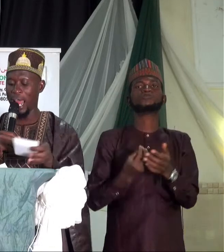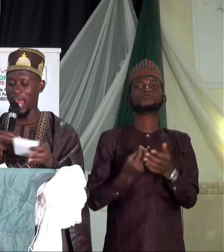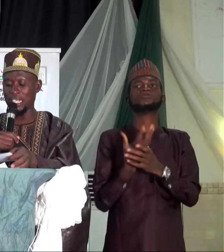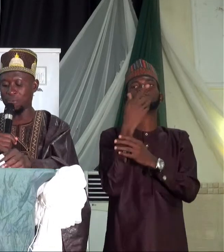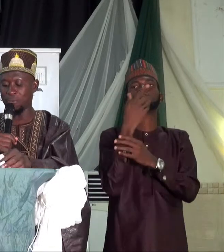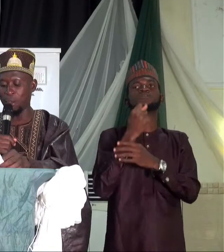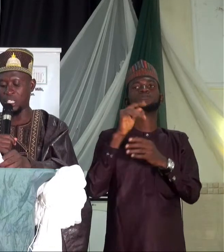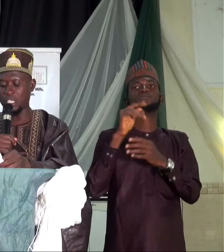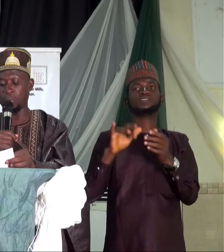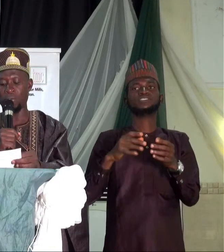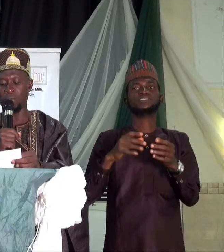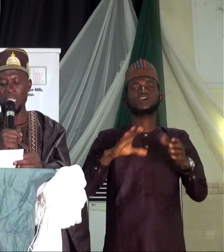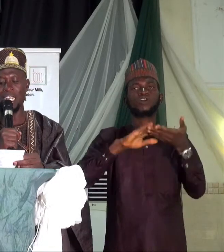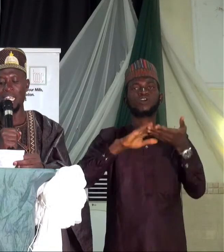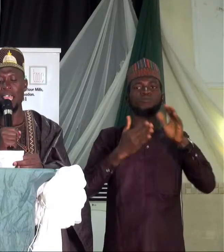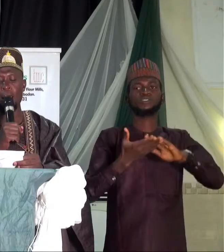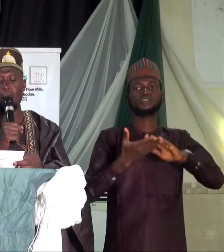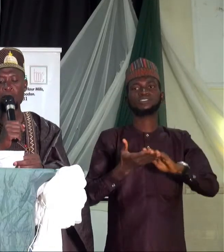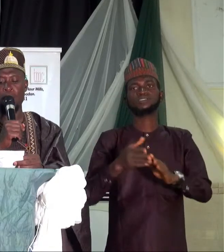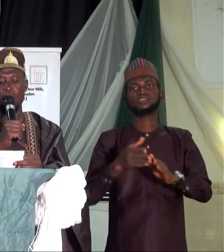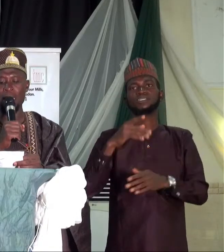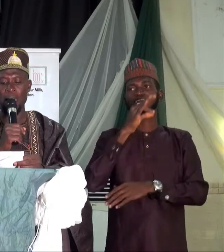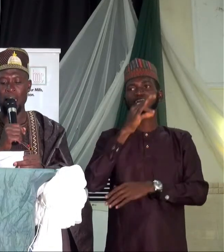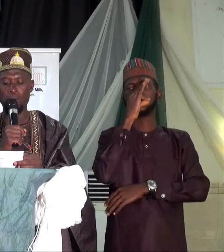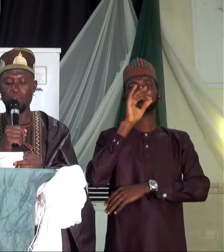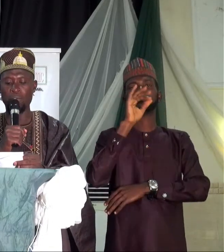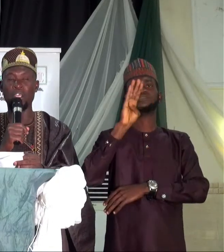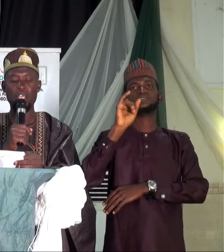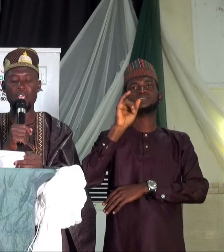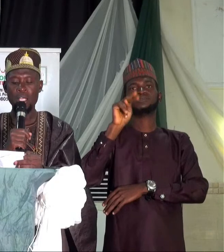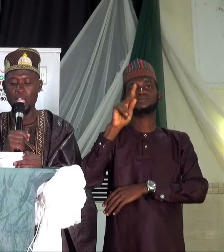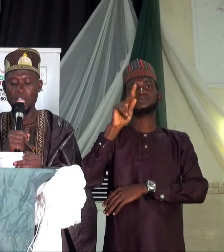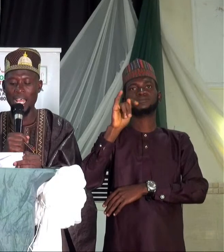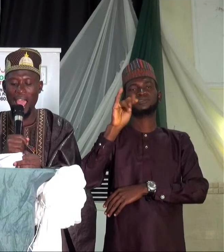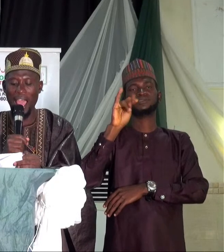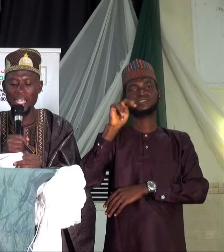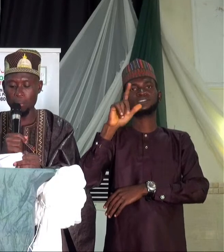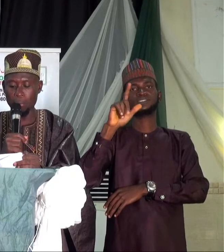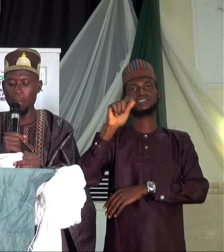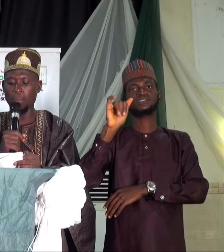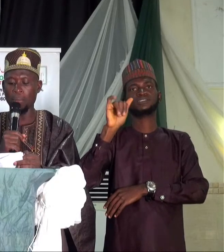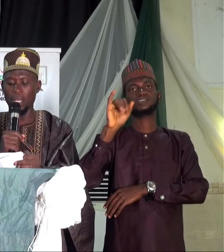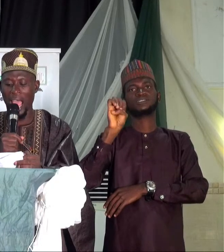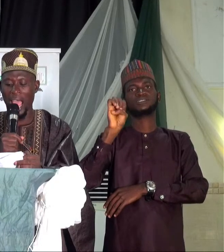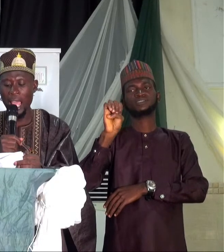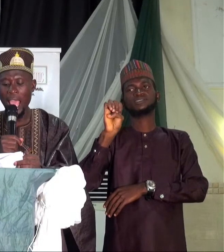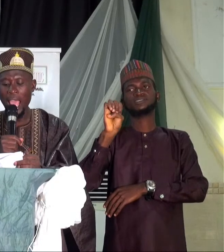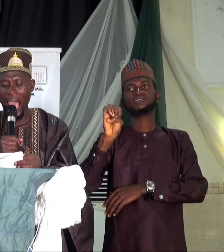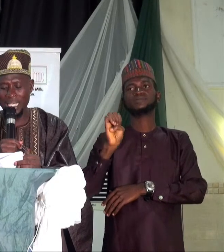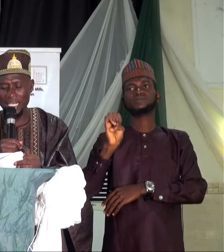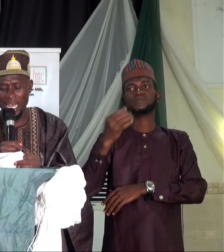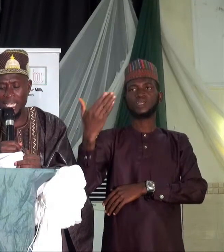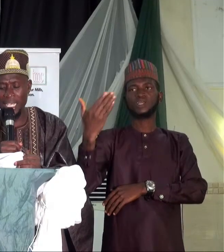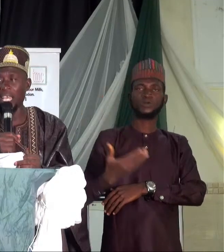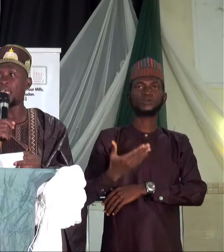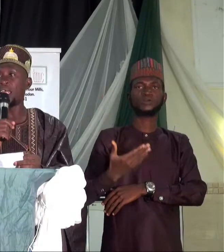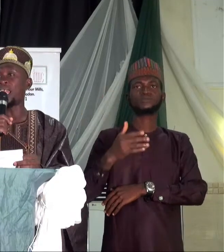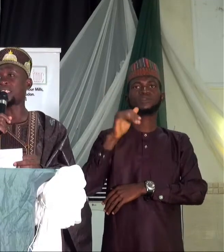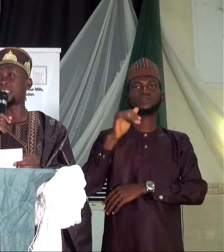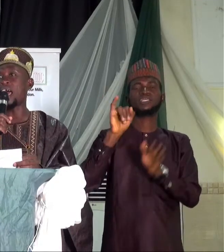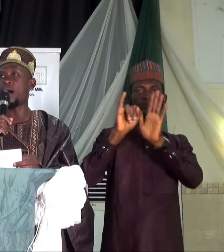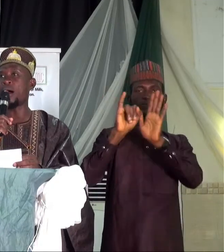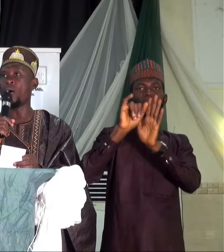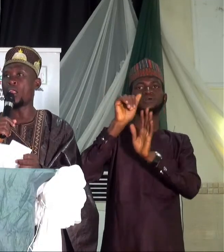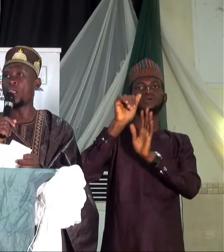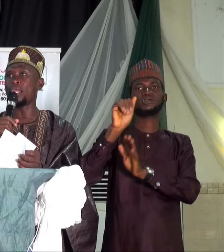to tawo tin bitin tilaye lo ba se le ko de fun yin Sheikh Al-Haj Imam Abdullah Adeleke lati